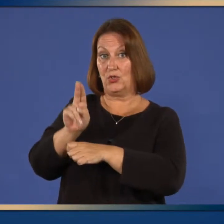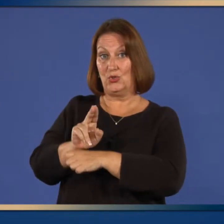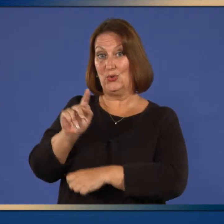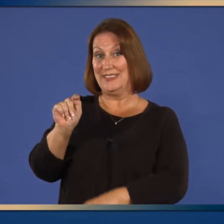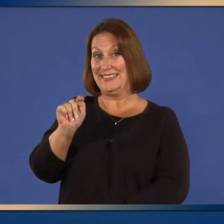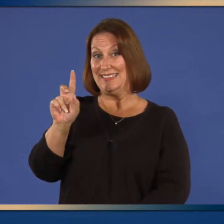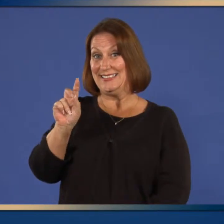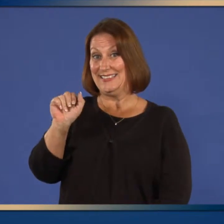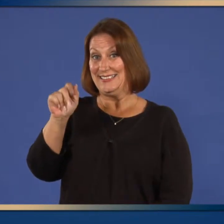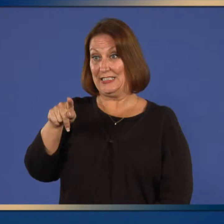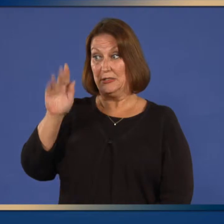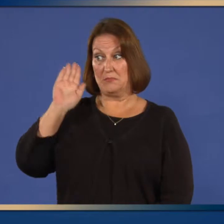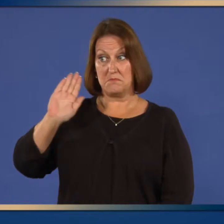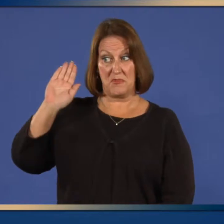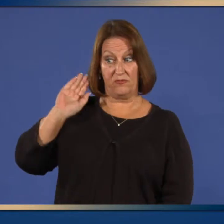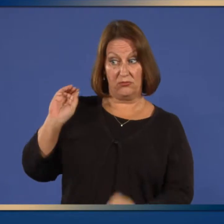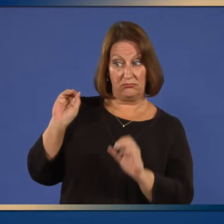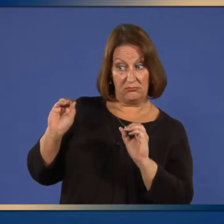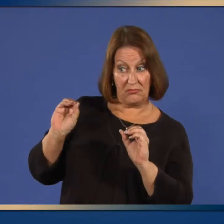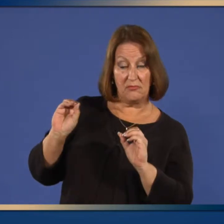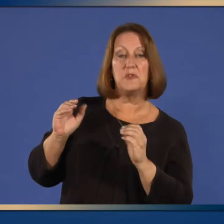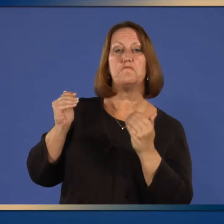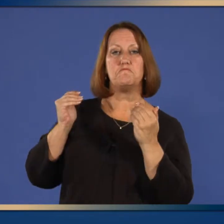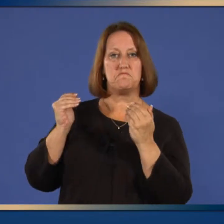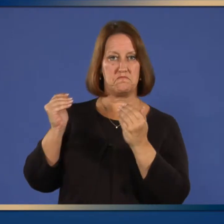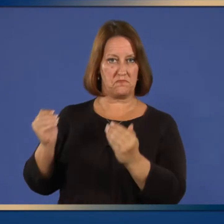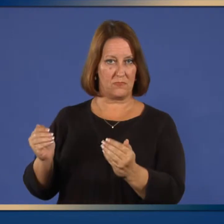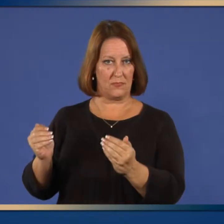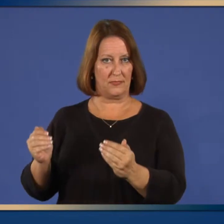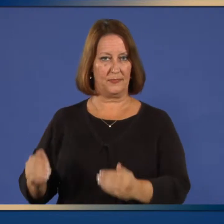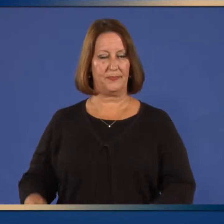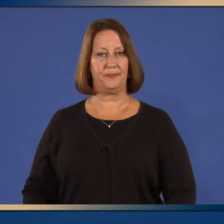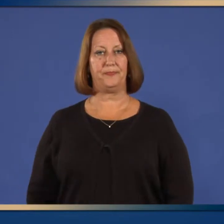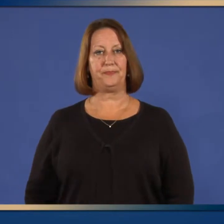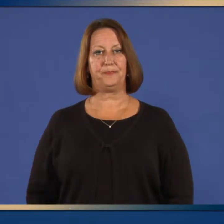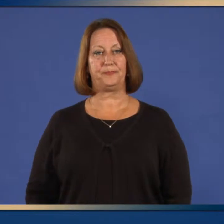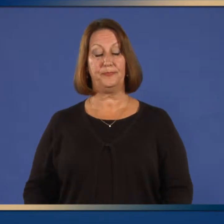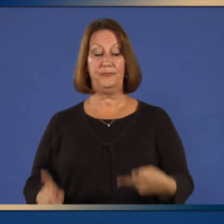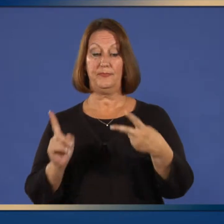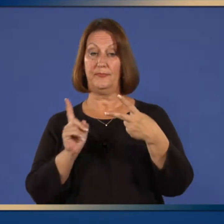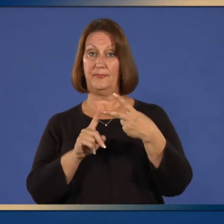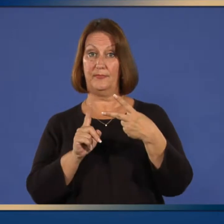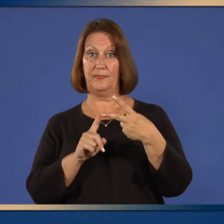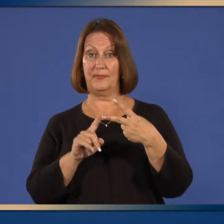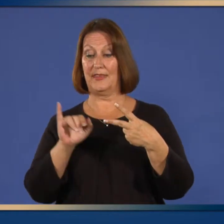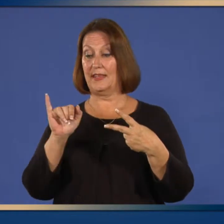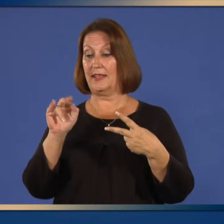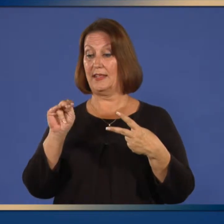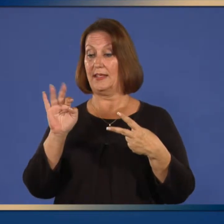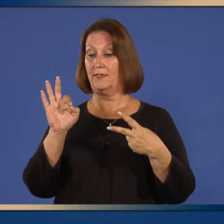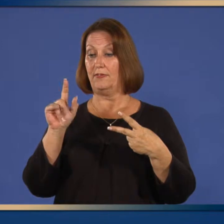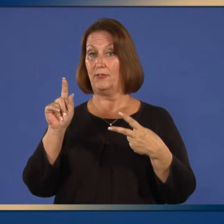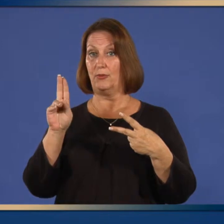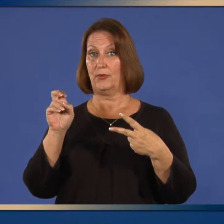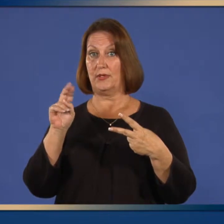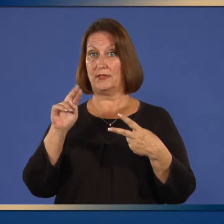If GBS has occurred within 6 weeks of a prior influenza vaccination,